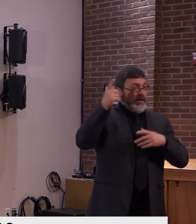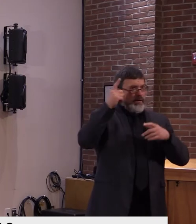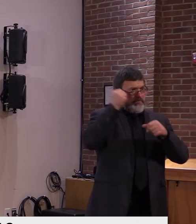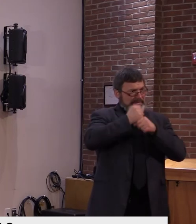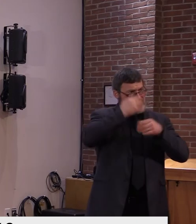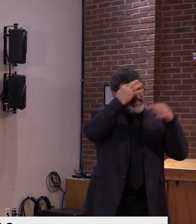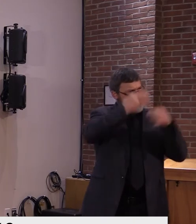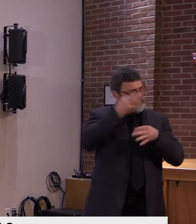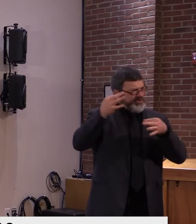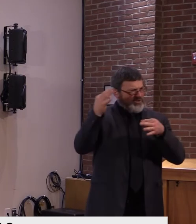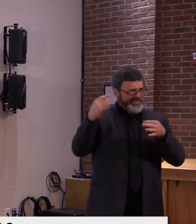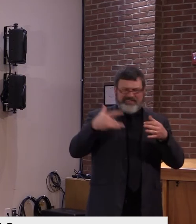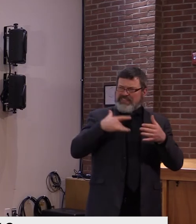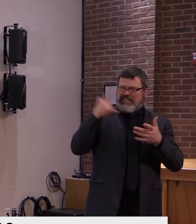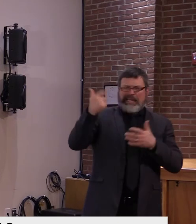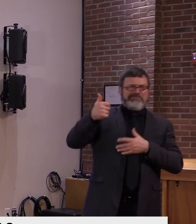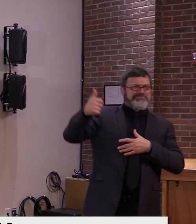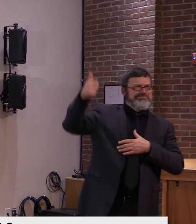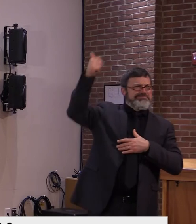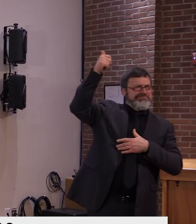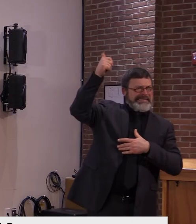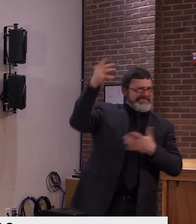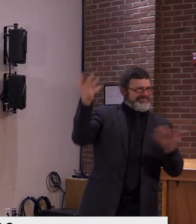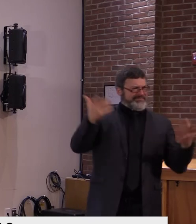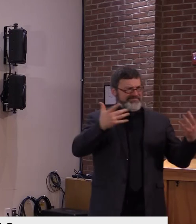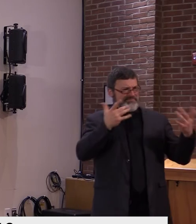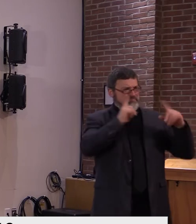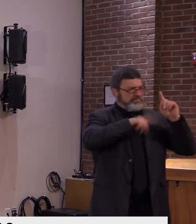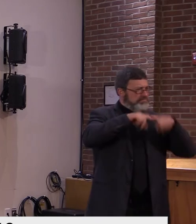Thank you. Yeah, I'm very willing to. Thank you.